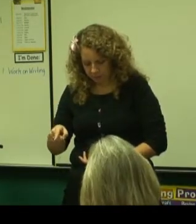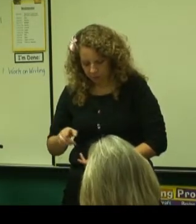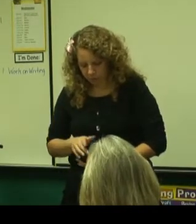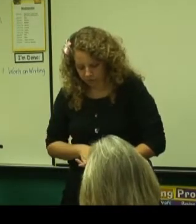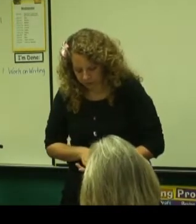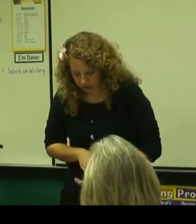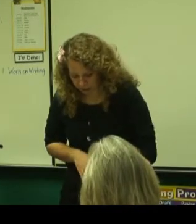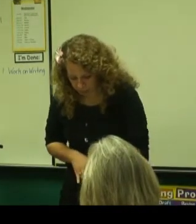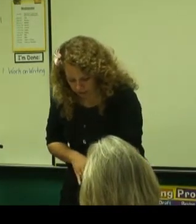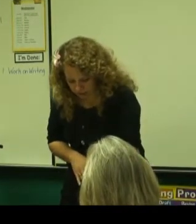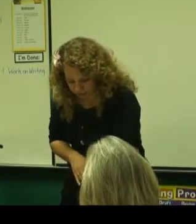But we're doing it with